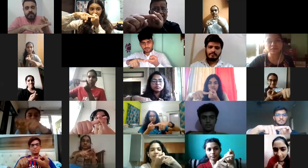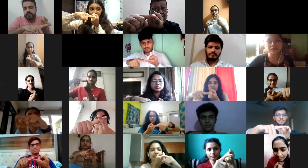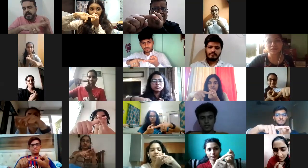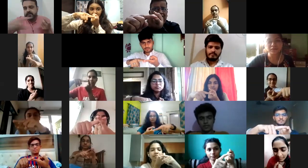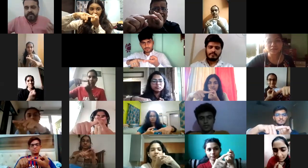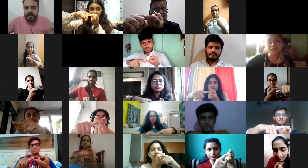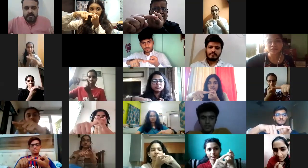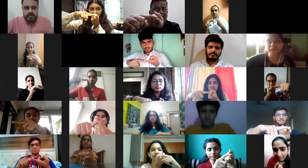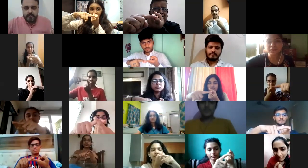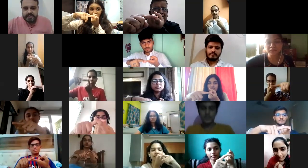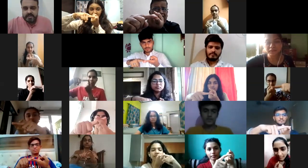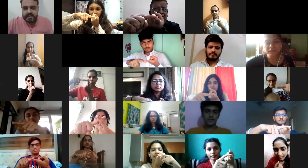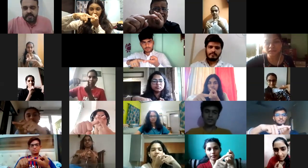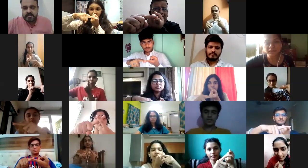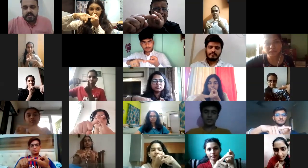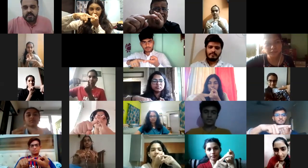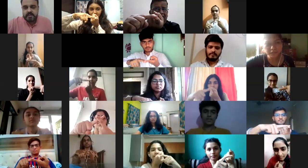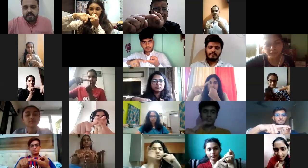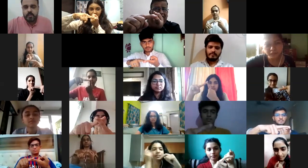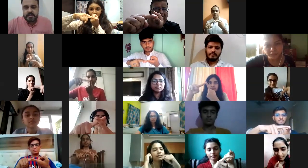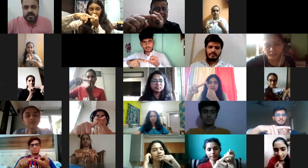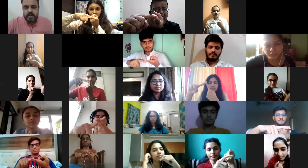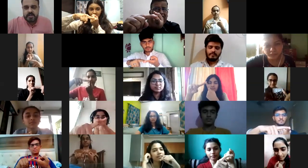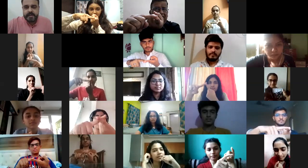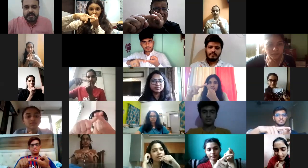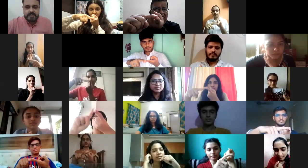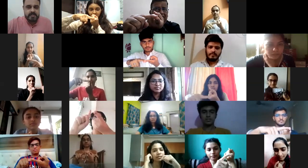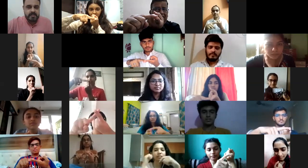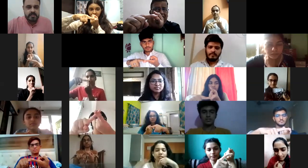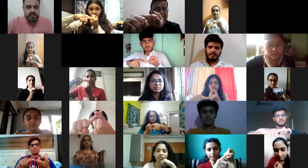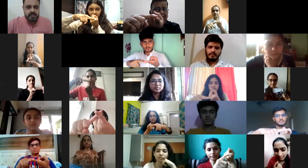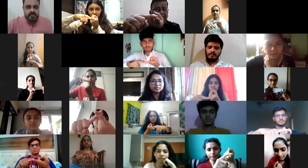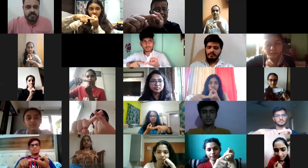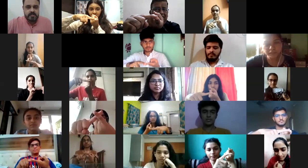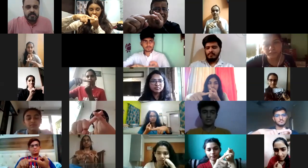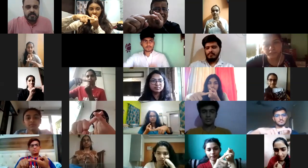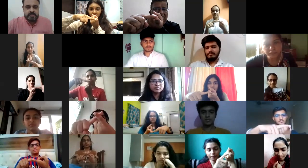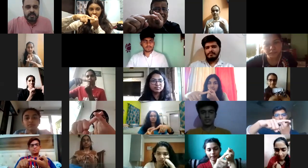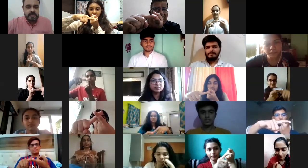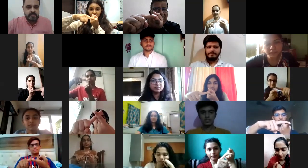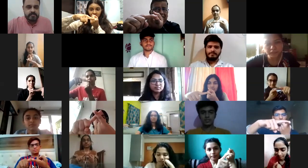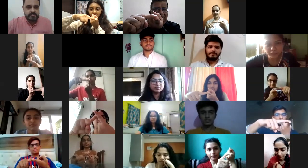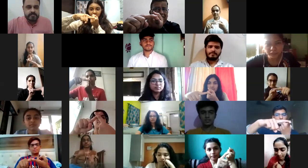you have questions that E. Now, what is the logic behind this E?